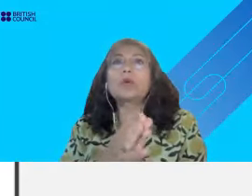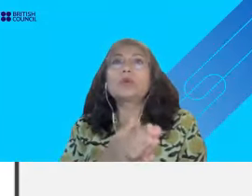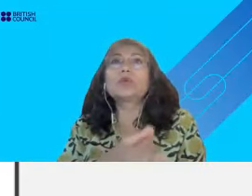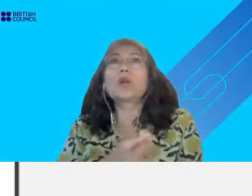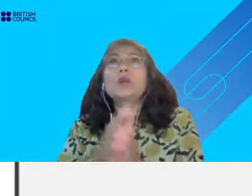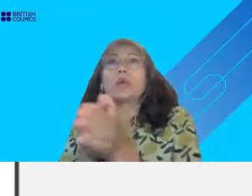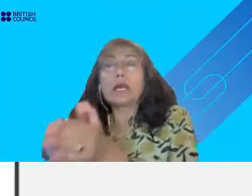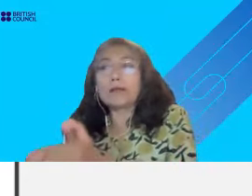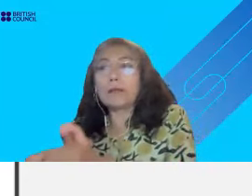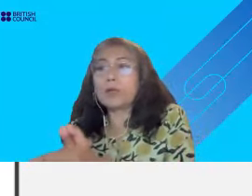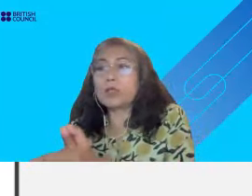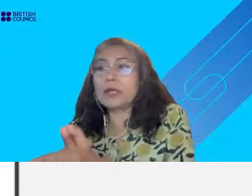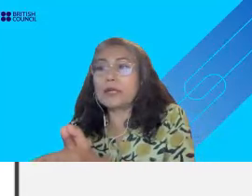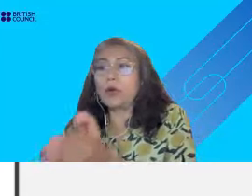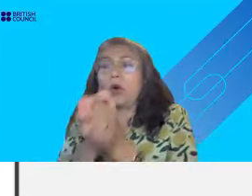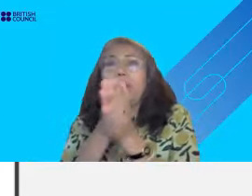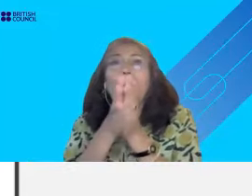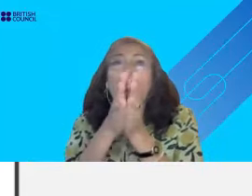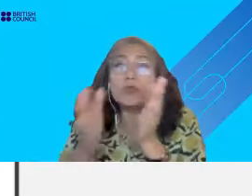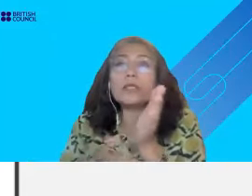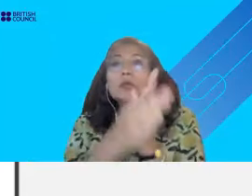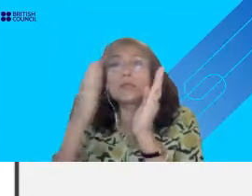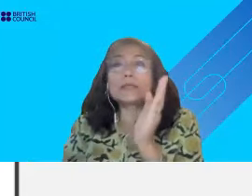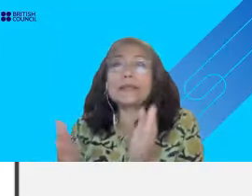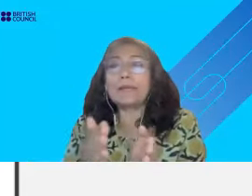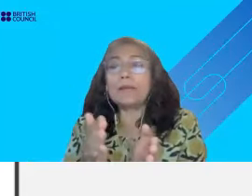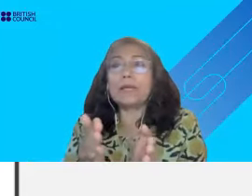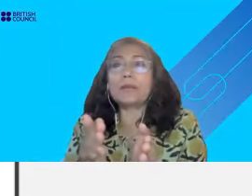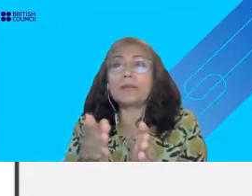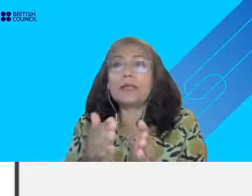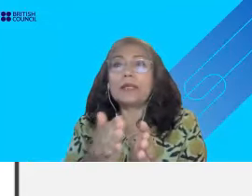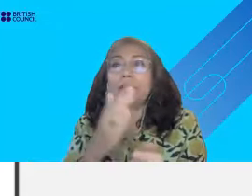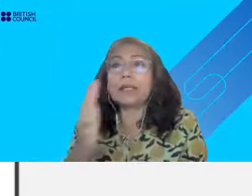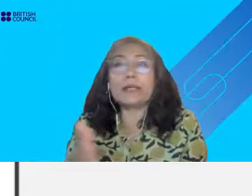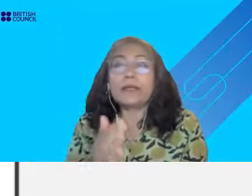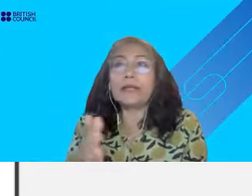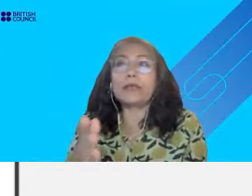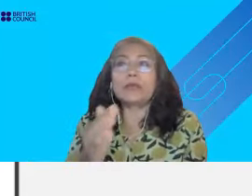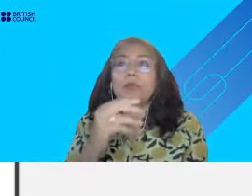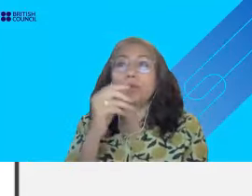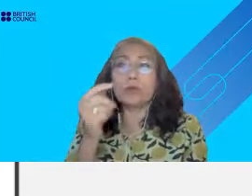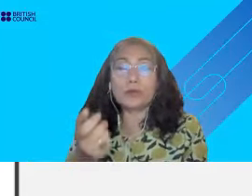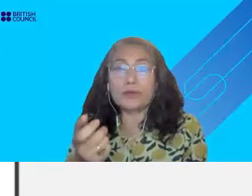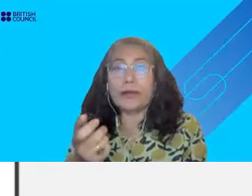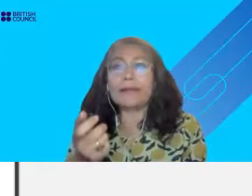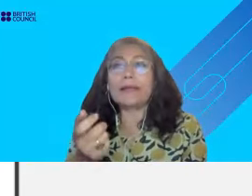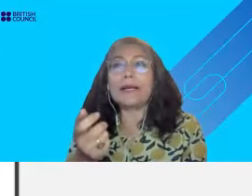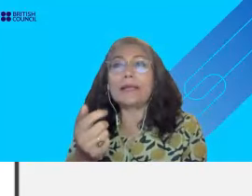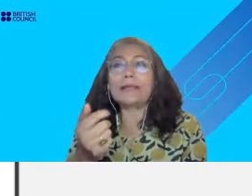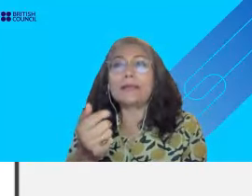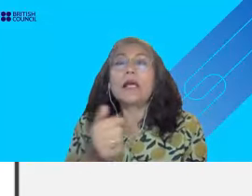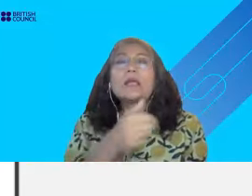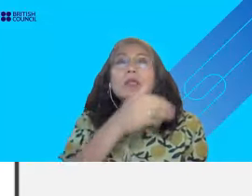do they want to move on to another project or redo the same thing? Maybe they didn't think it through, they want to refine